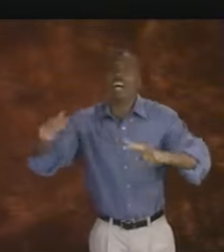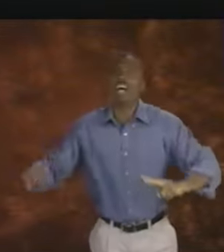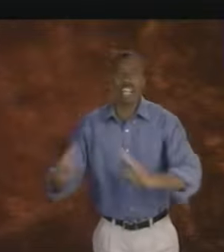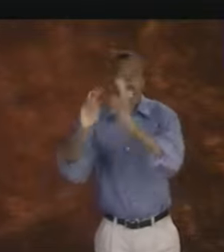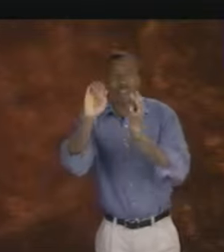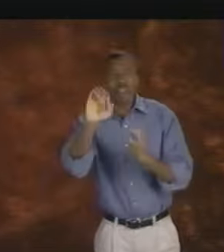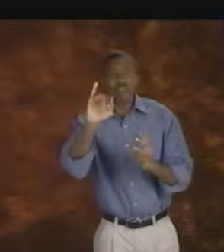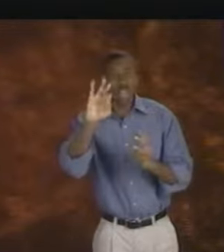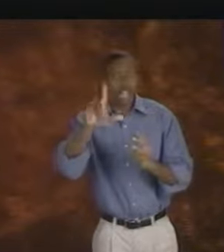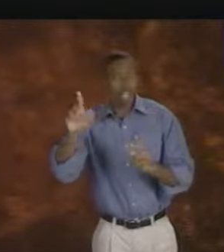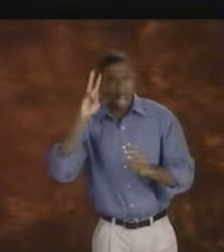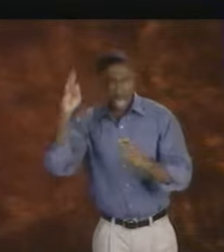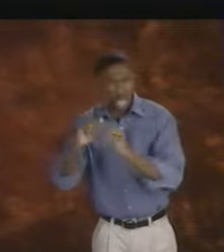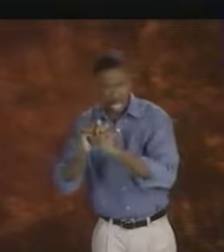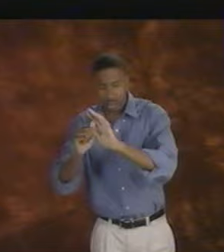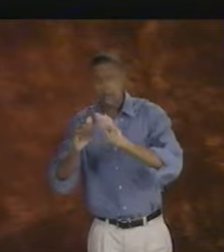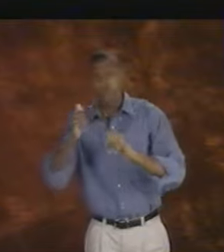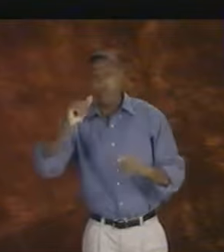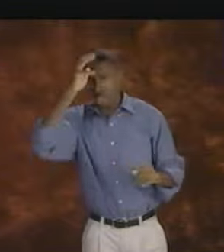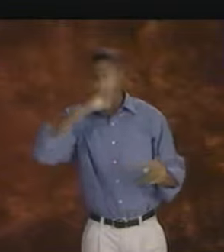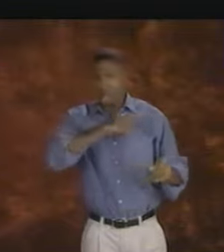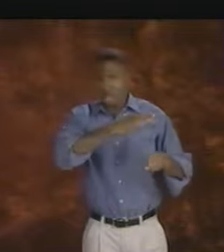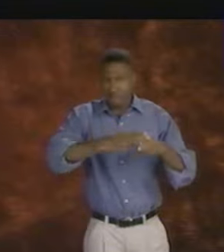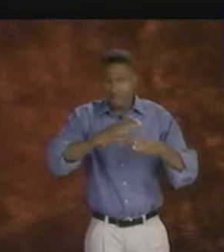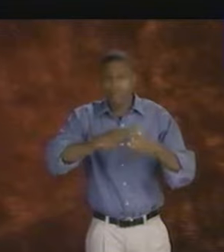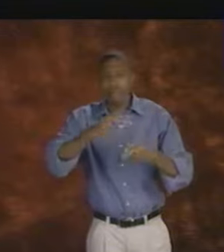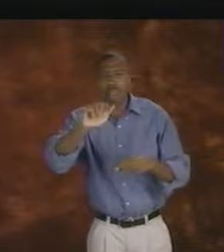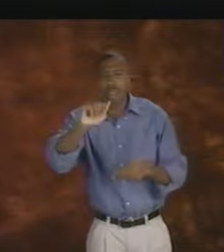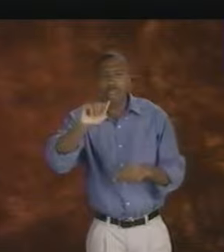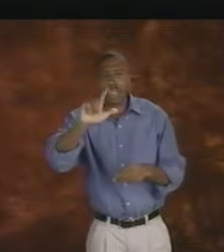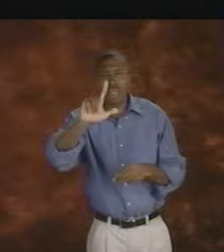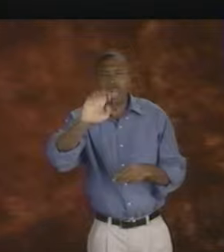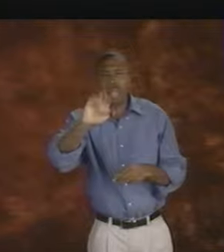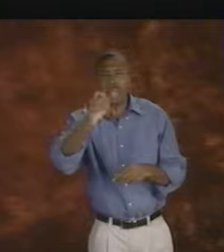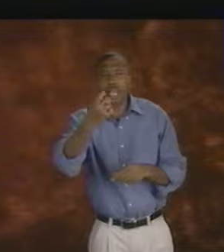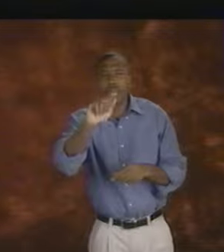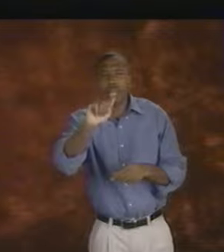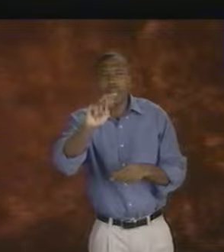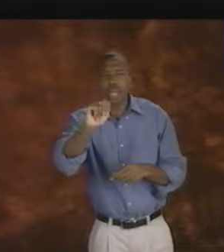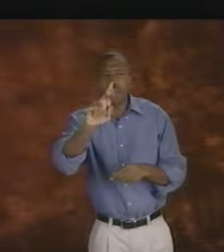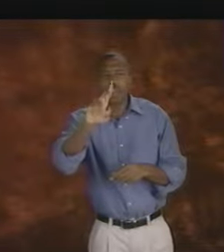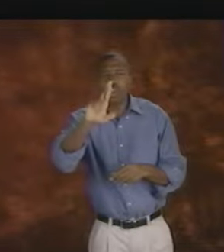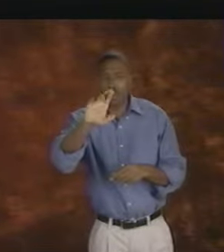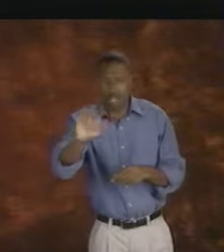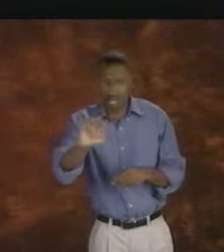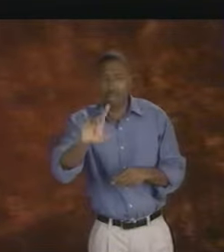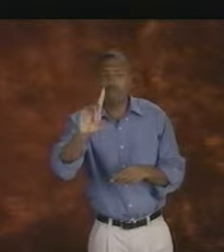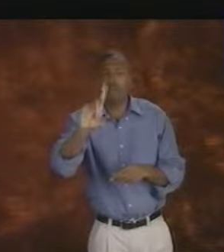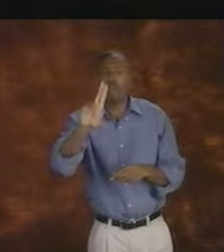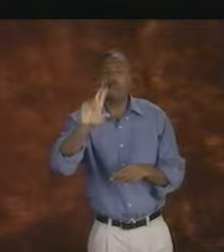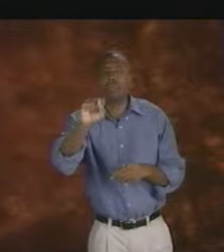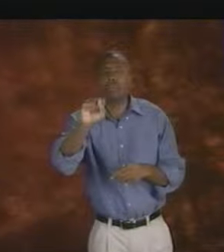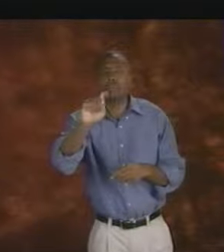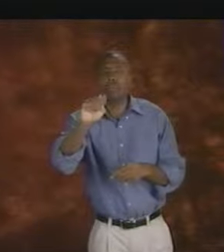easily. The next thing I want to talk about is the Eiffel Tower in France. You've heard of that. That was invented by a man named Alexander